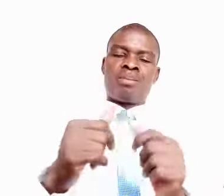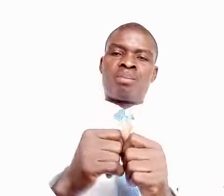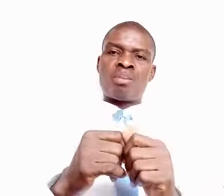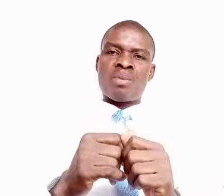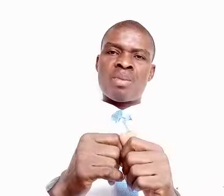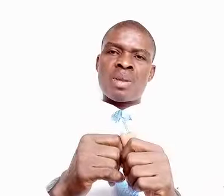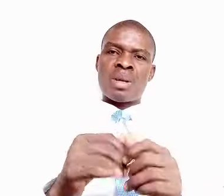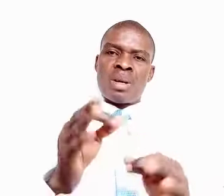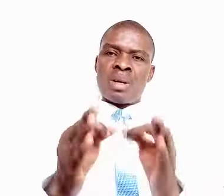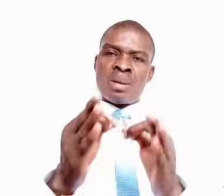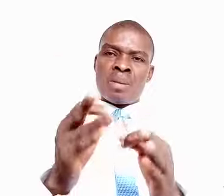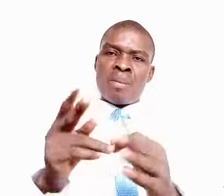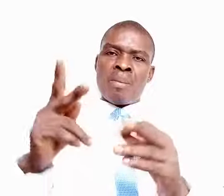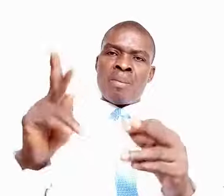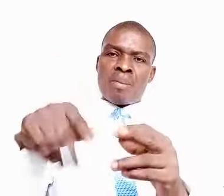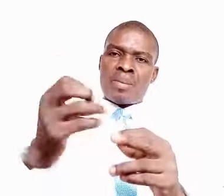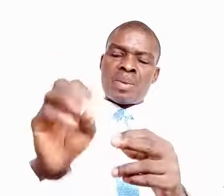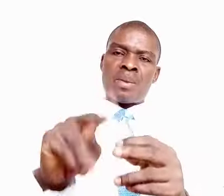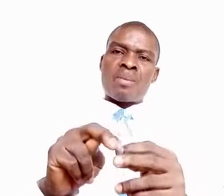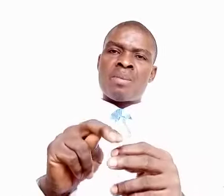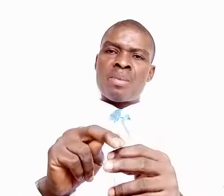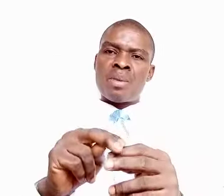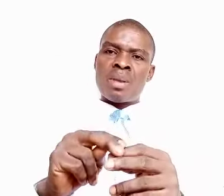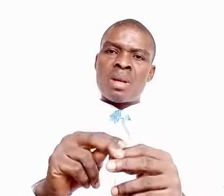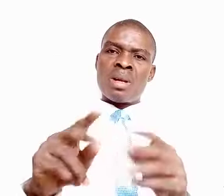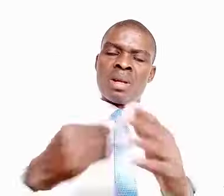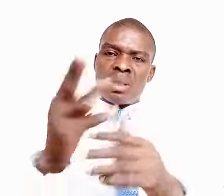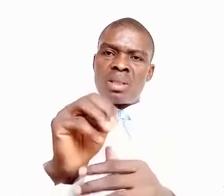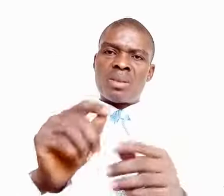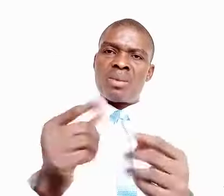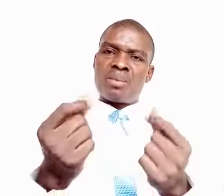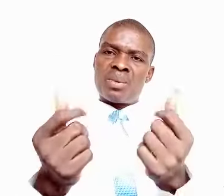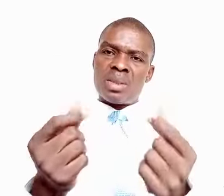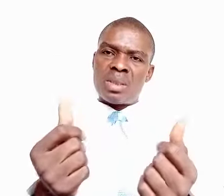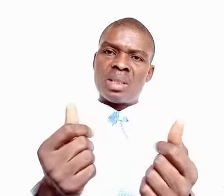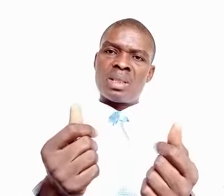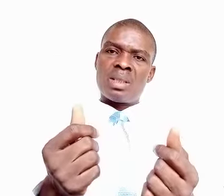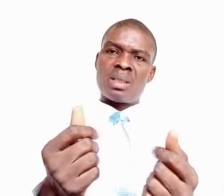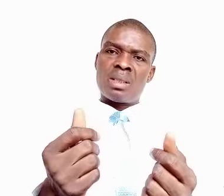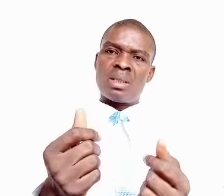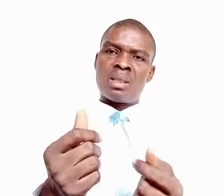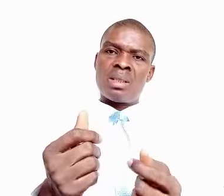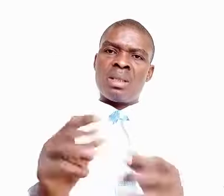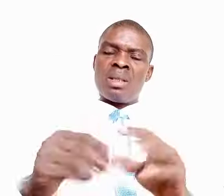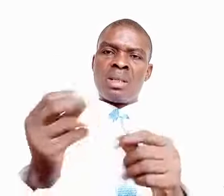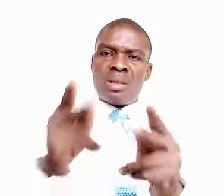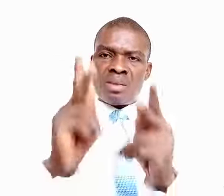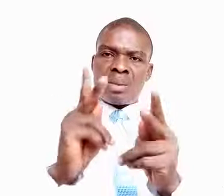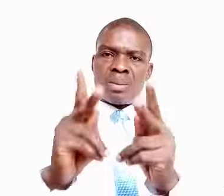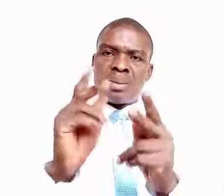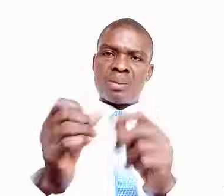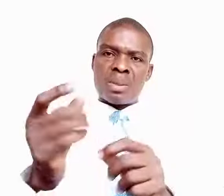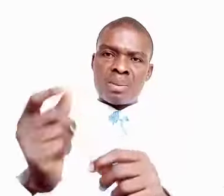Peter Pepper picked a peck of pickled peppers. A peck of pickled peppers Peter Pepper picks. If Peter Pepper picked a peck of pickled